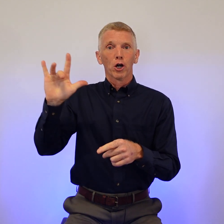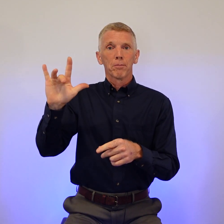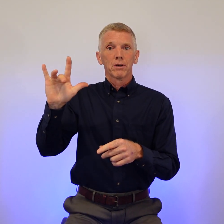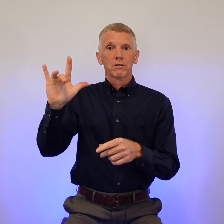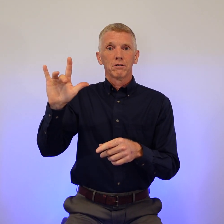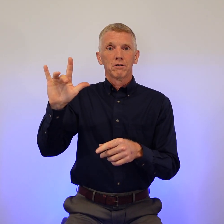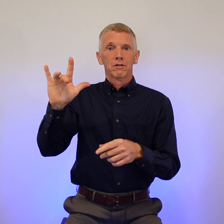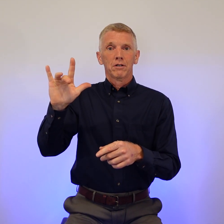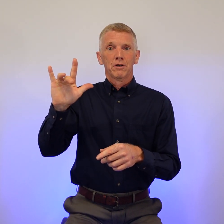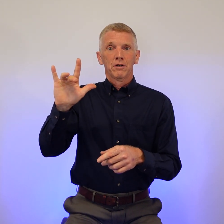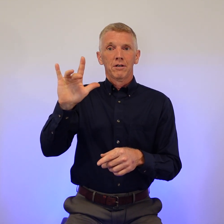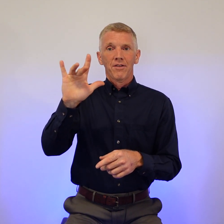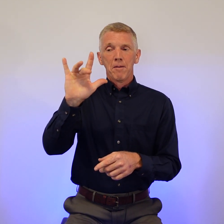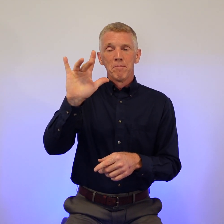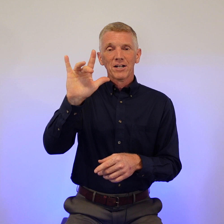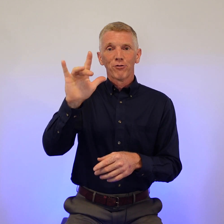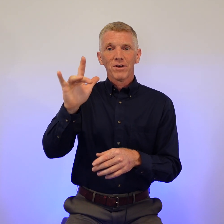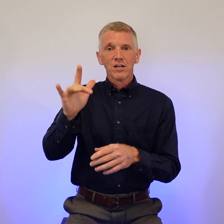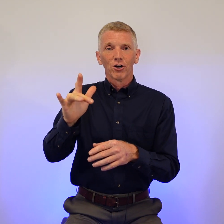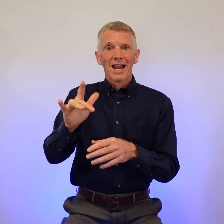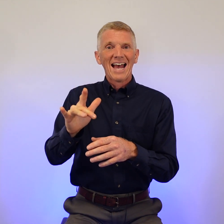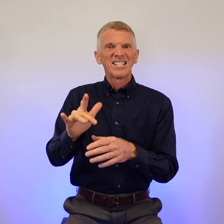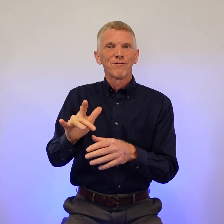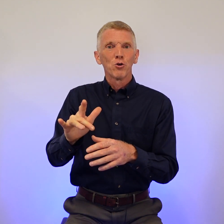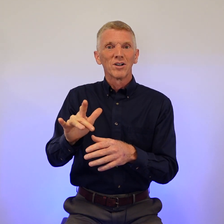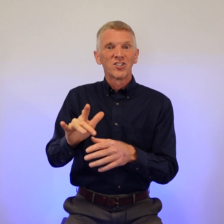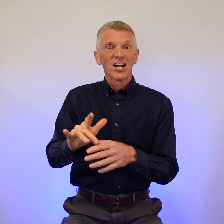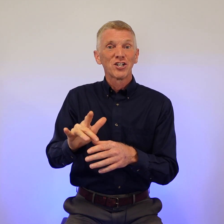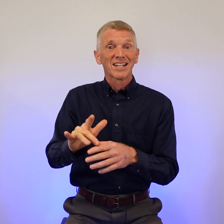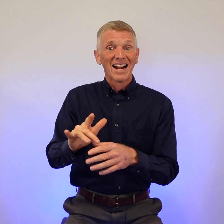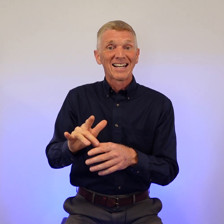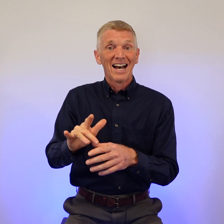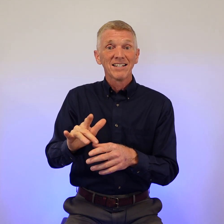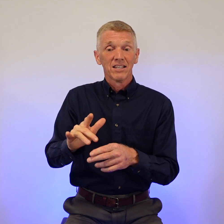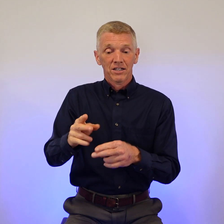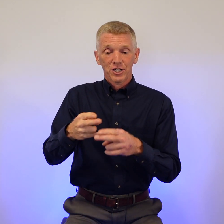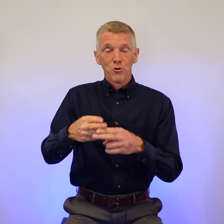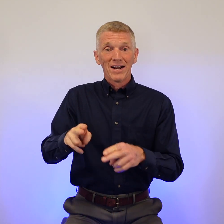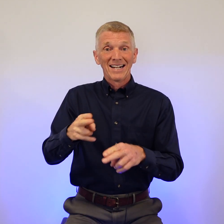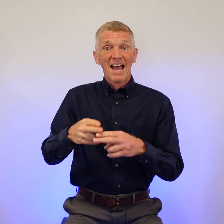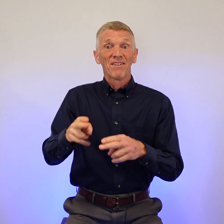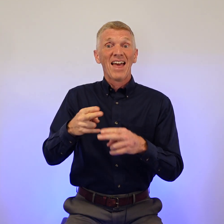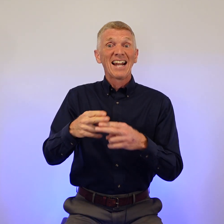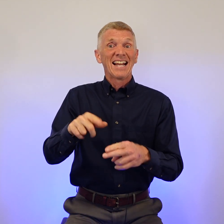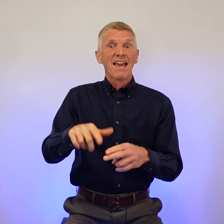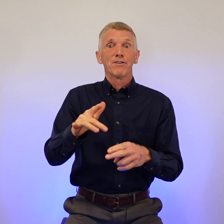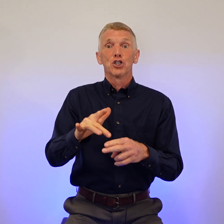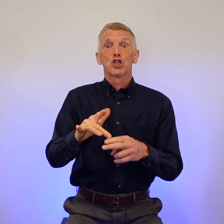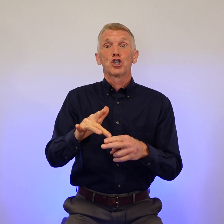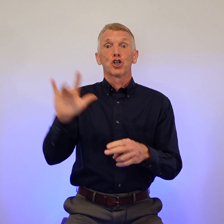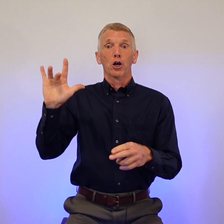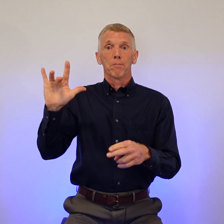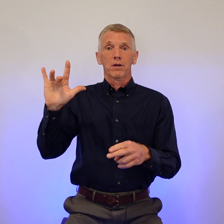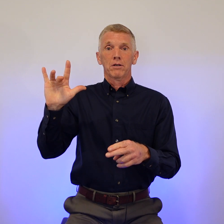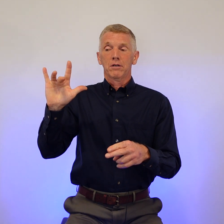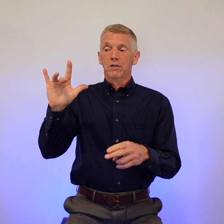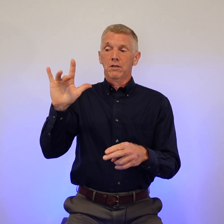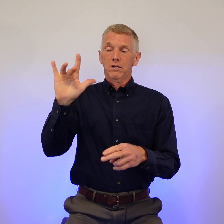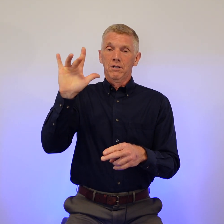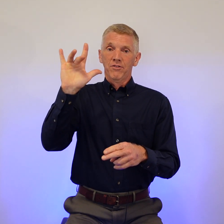sharp. That middle finger, as if you were touching it, got cut. You had a knife, and that knife is sharp. The